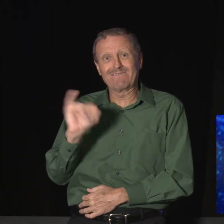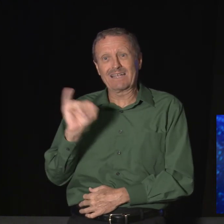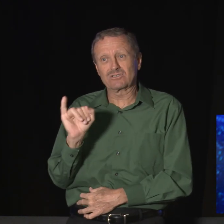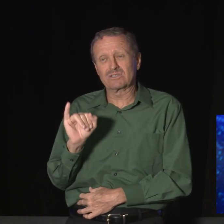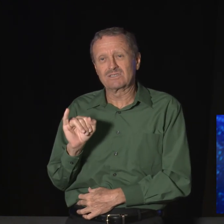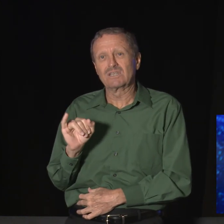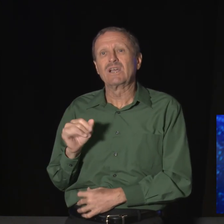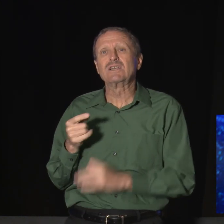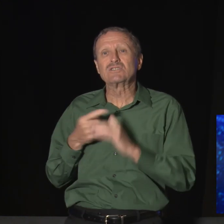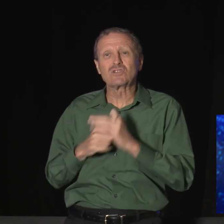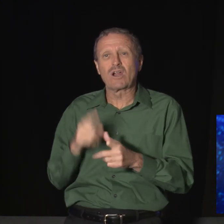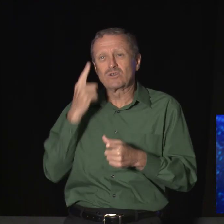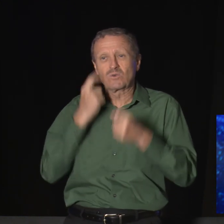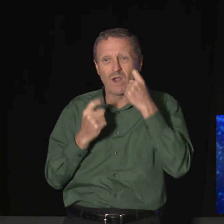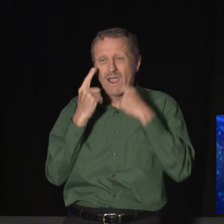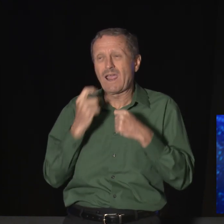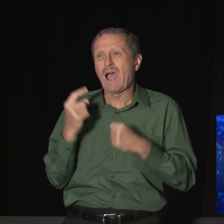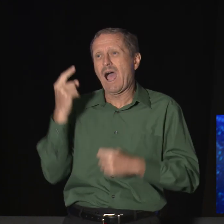And she started to cry.